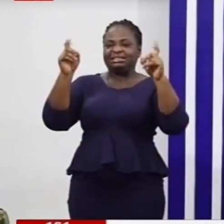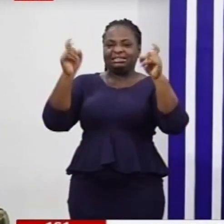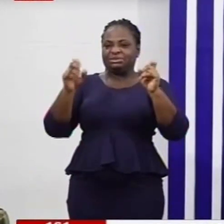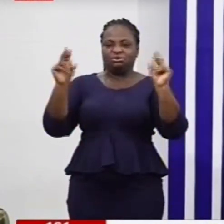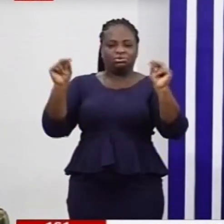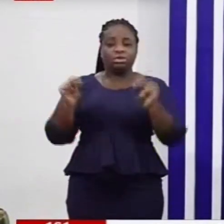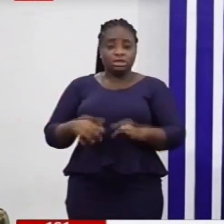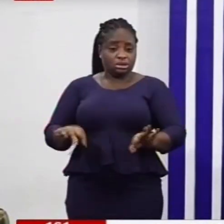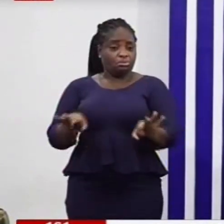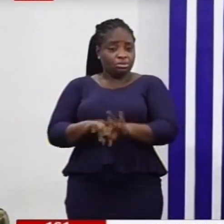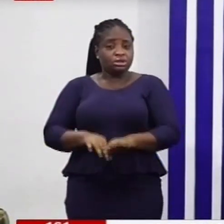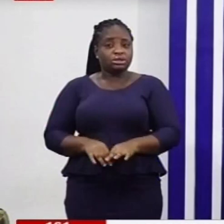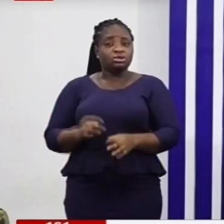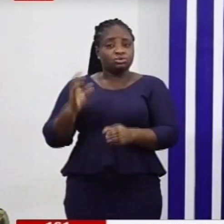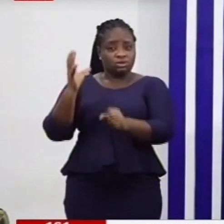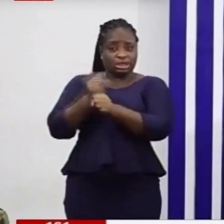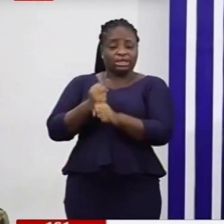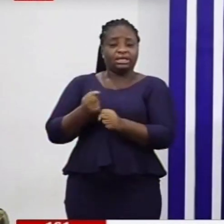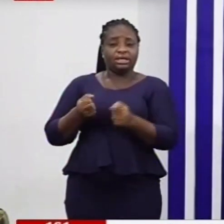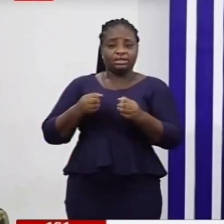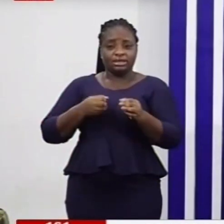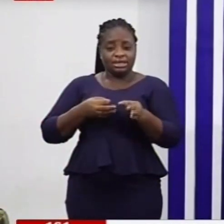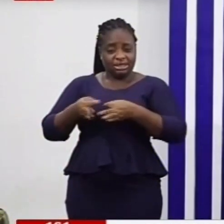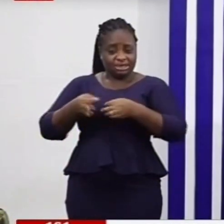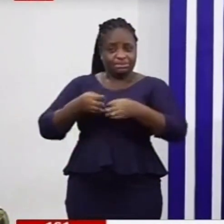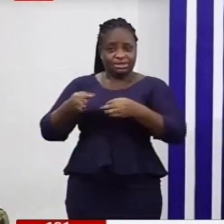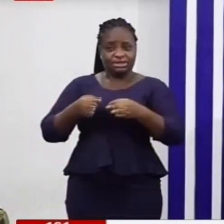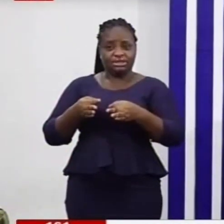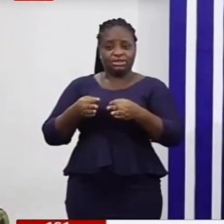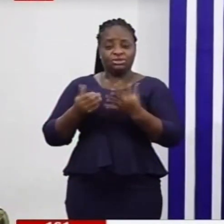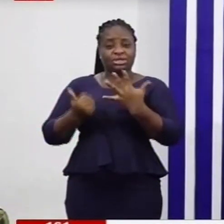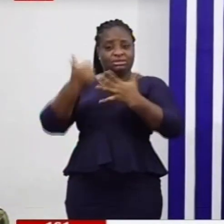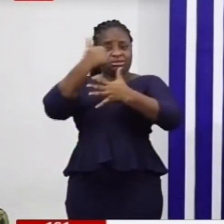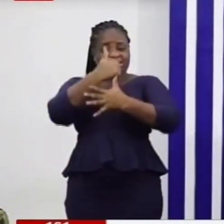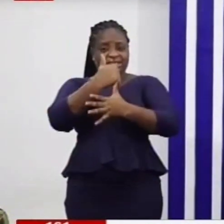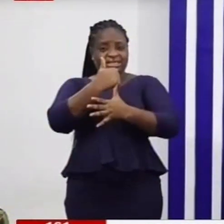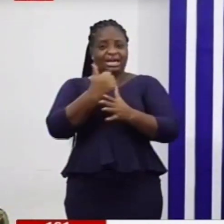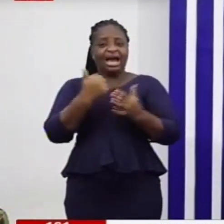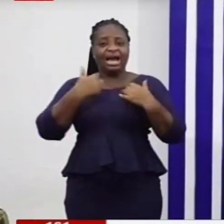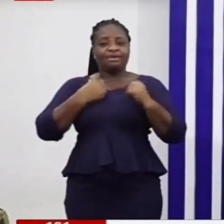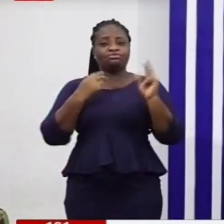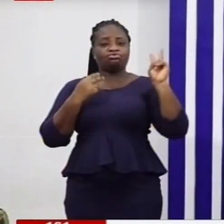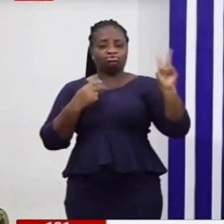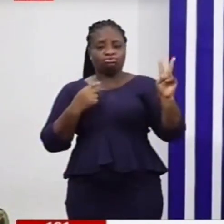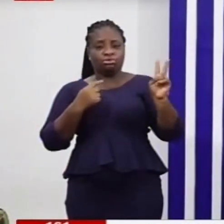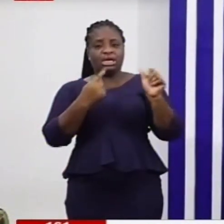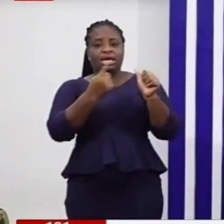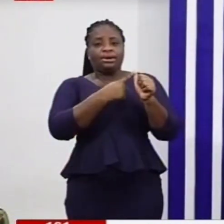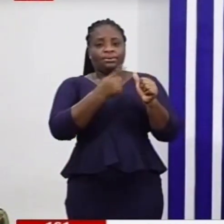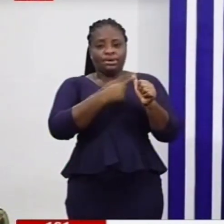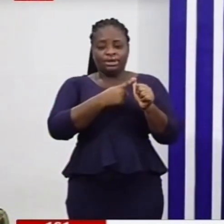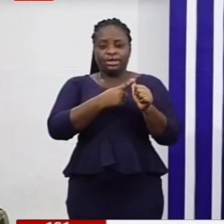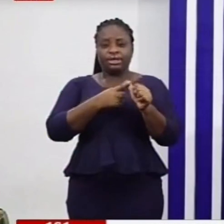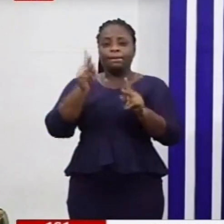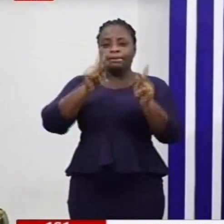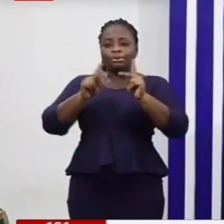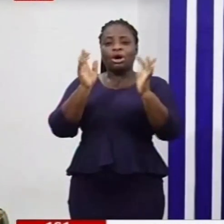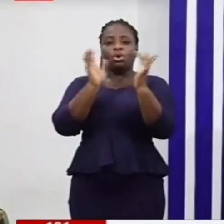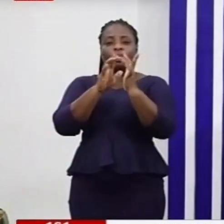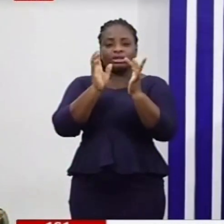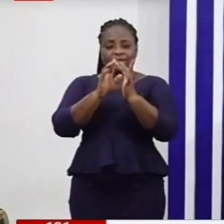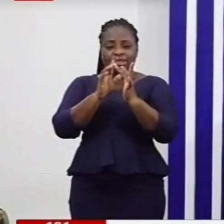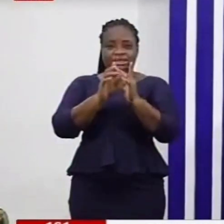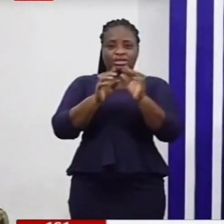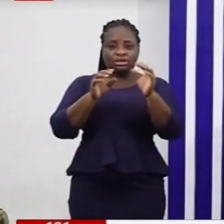It's important to get that clarification out there. So the enhanced testing has two cohorts. A, those who are in the contact tracing and testing